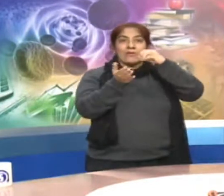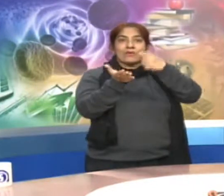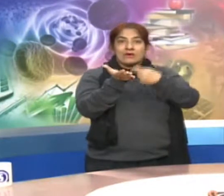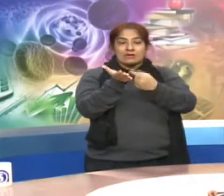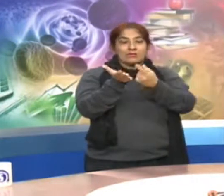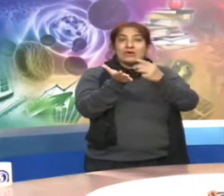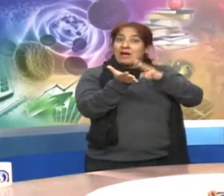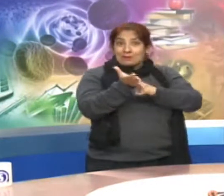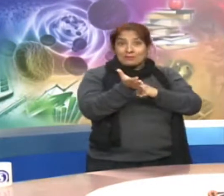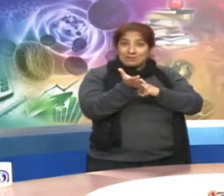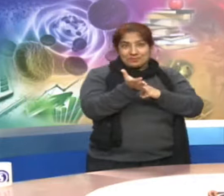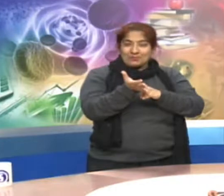district forum